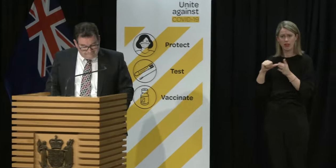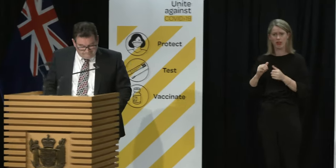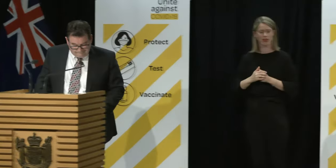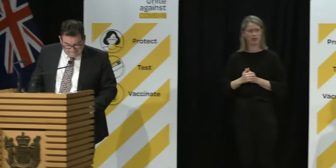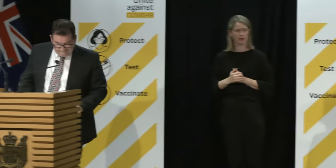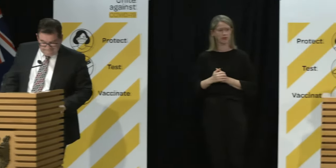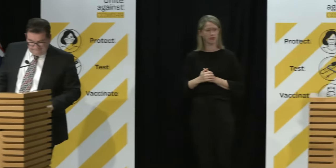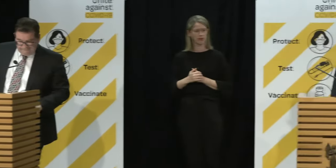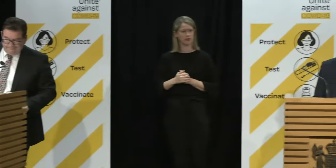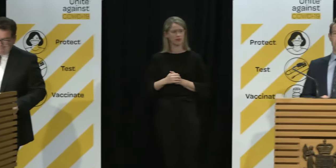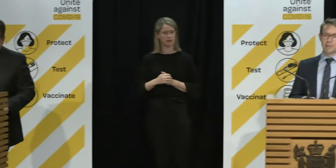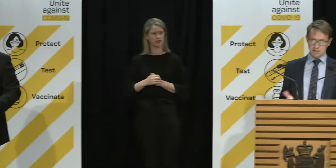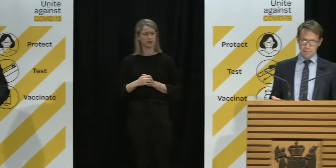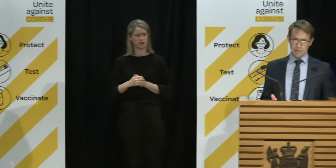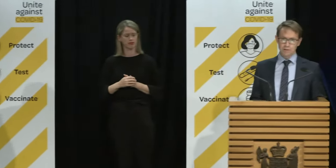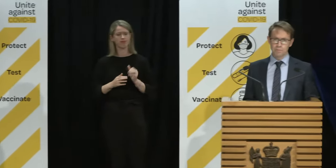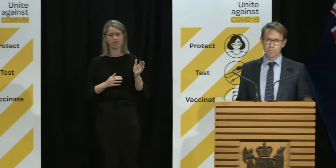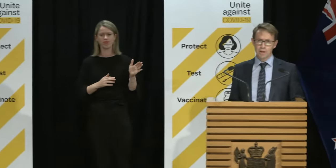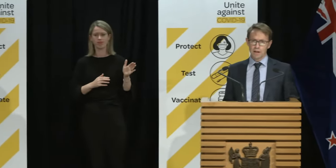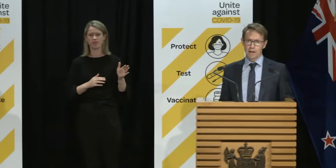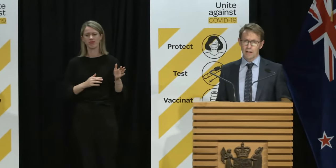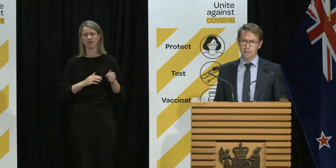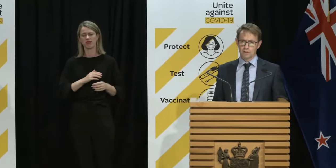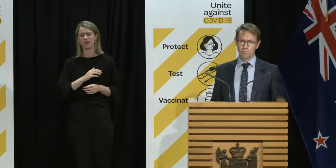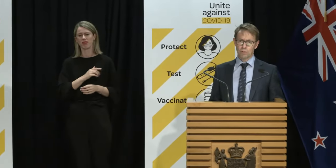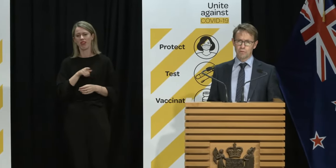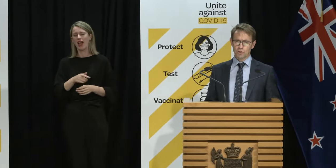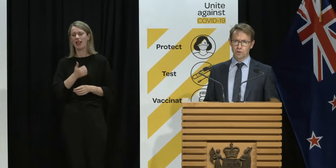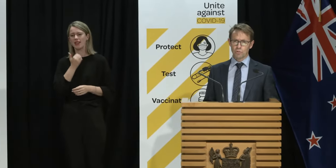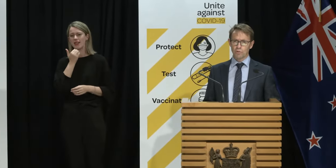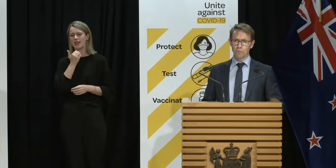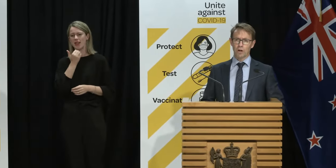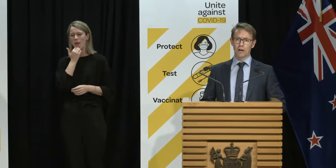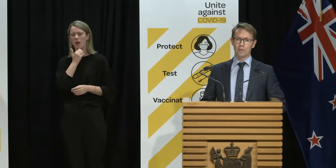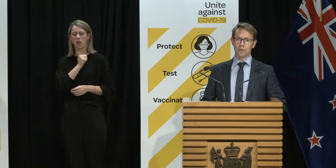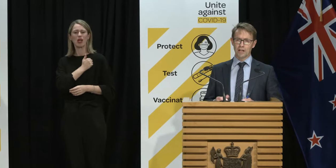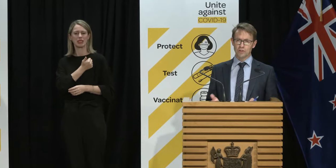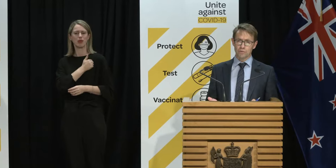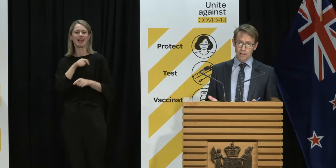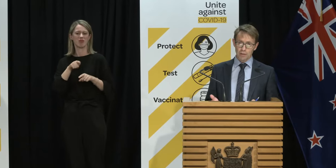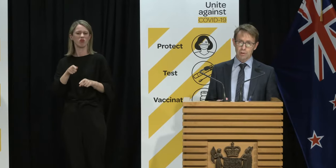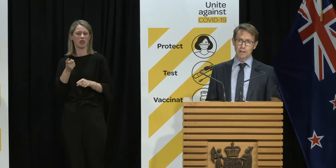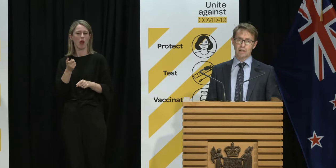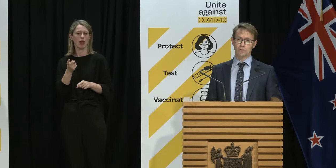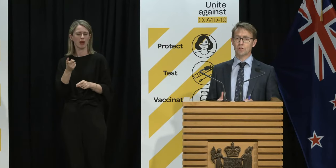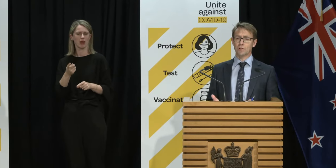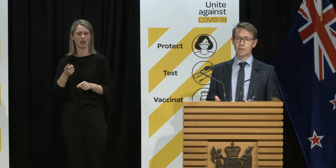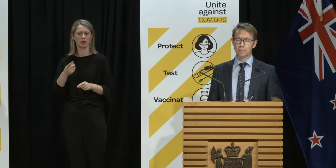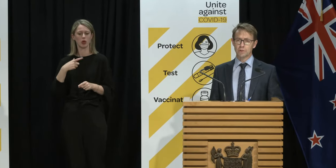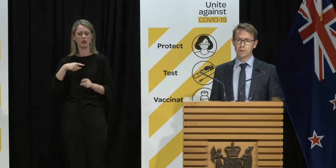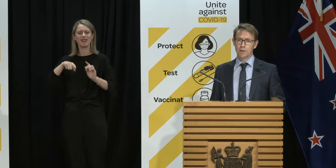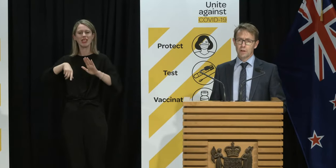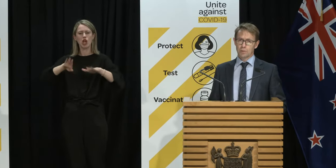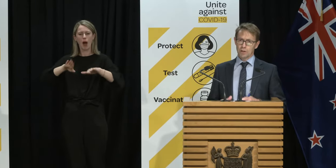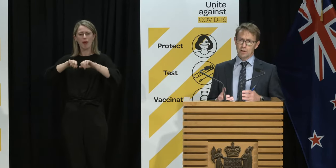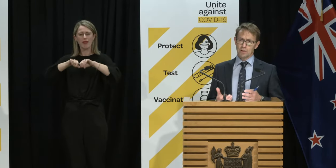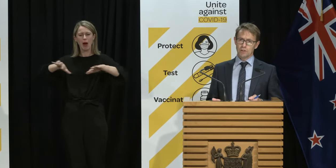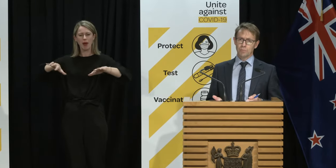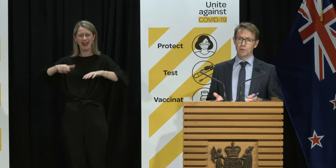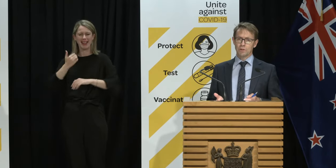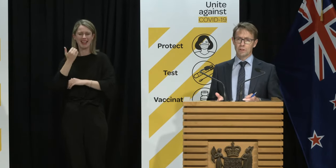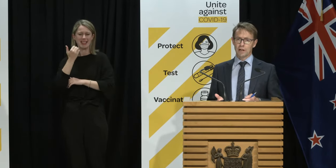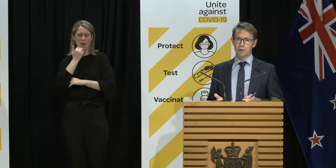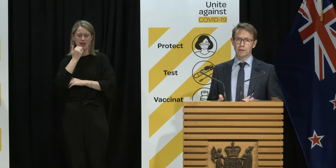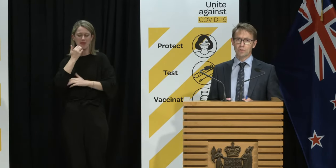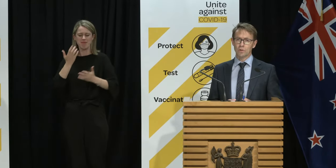comment on that? It's to be expected, and it's by virtue of the nature of the outbreak and also the numbers. But again,